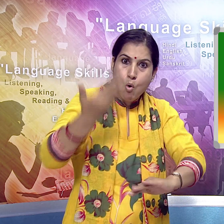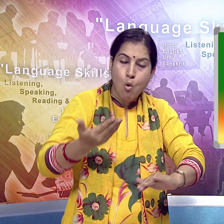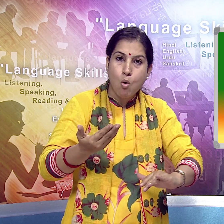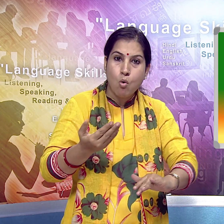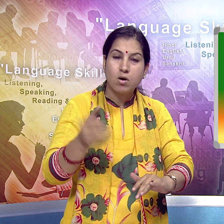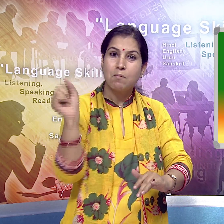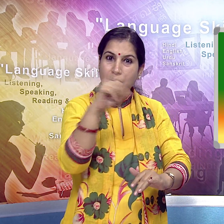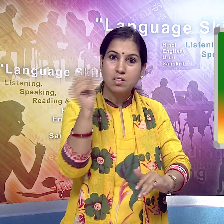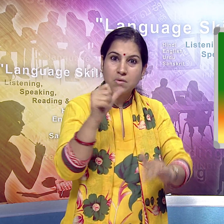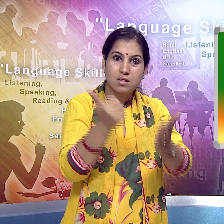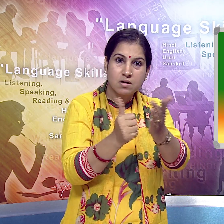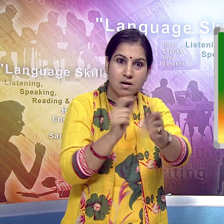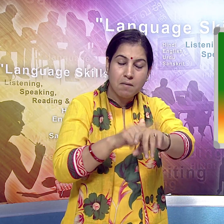during menstruation.